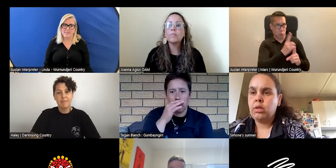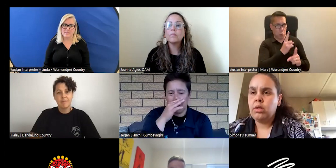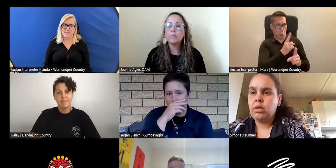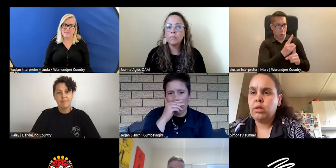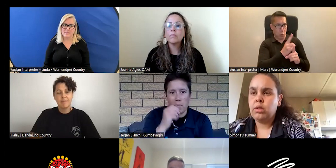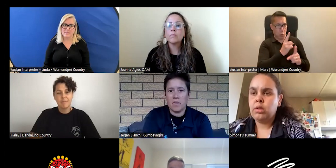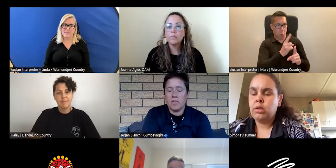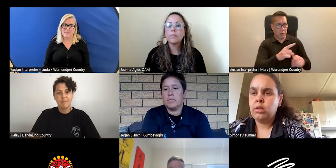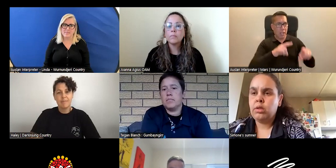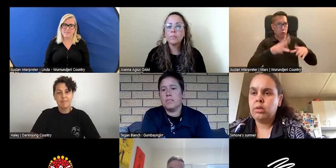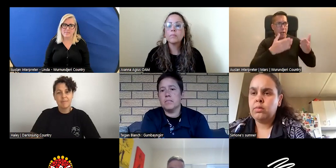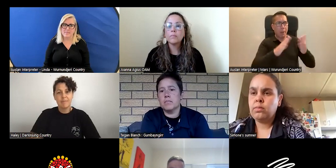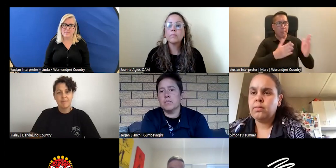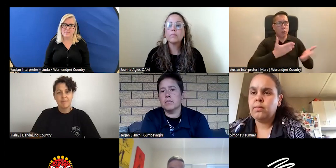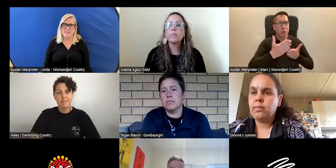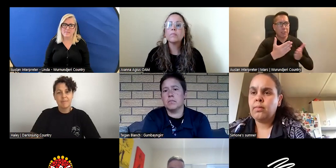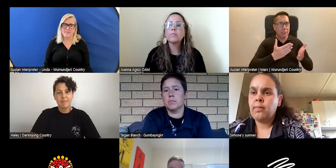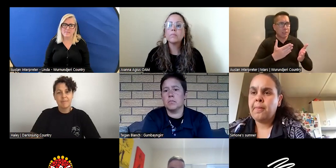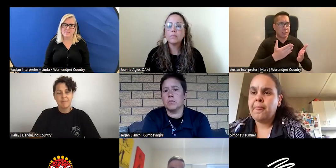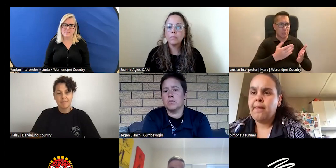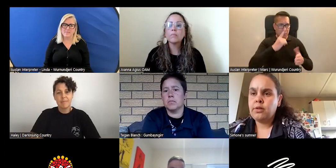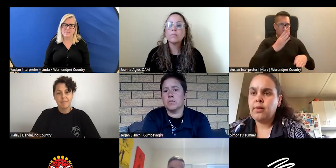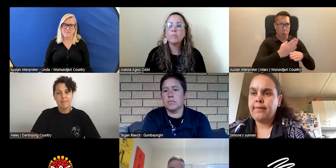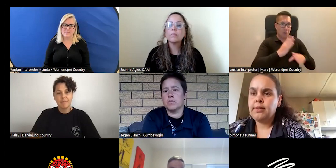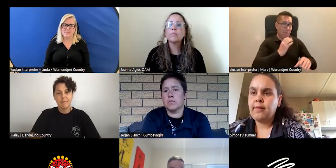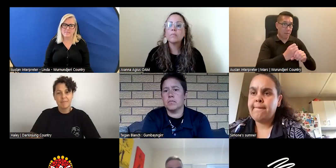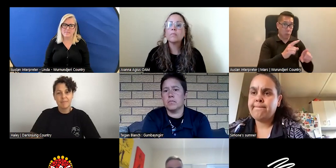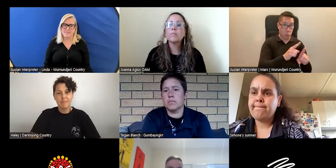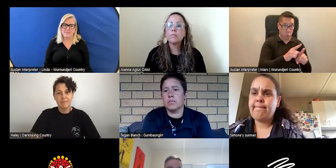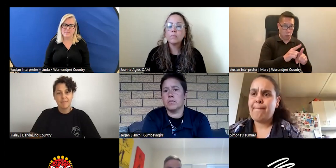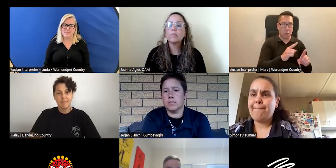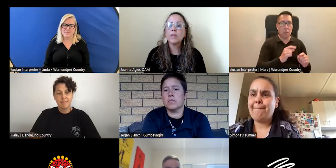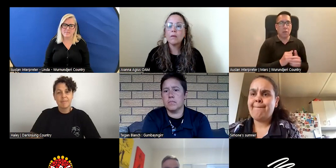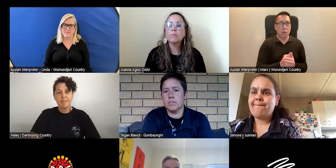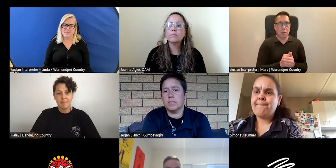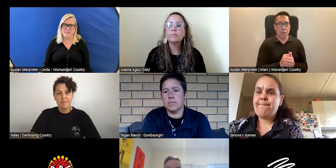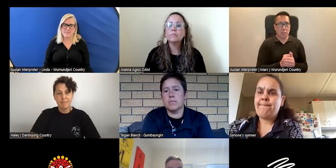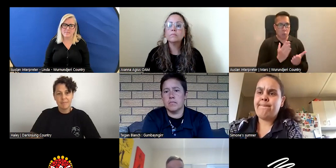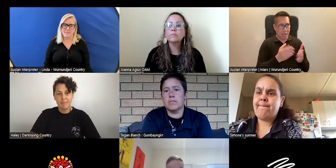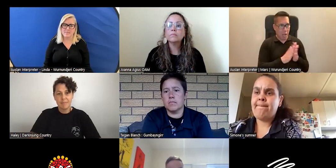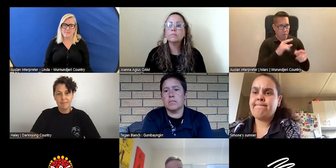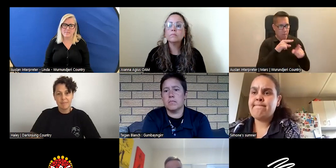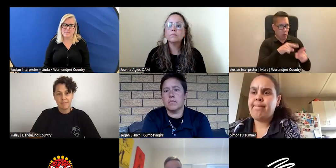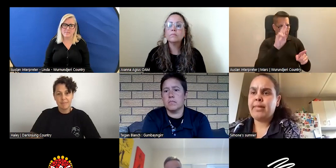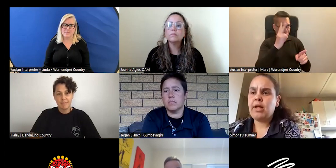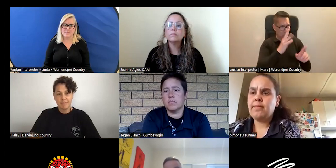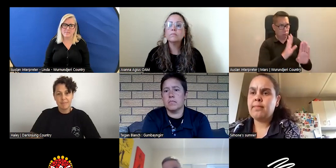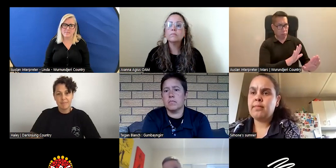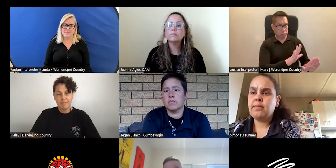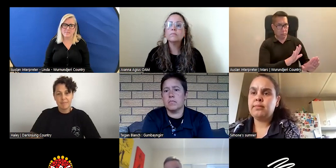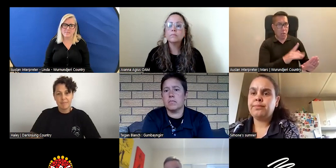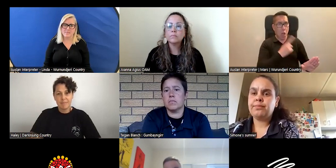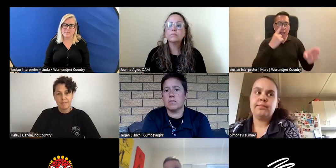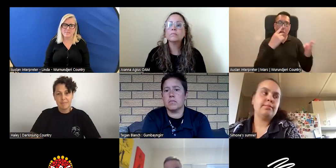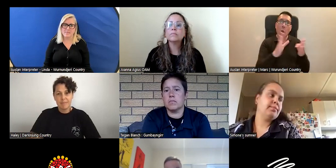service without being having to toe the political line. I get to speak very